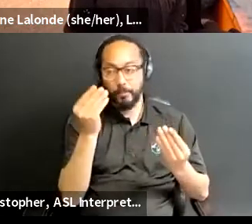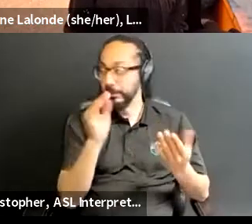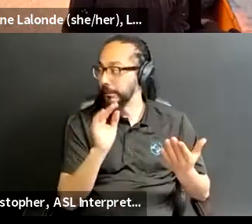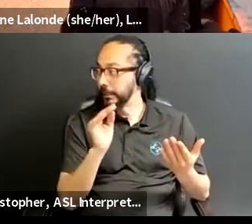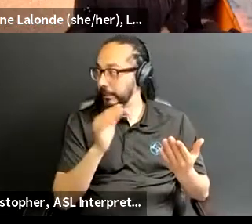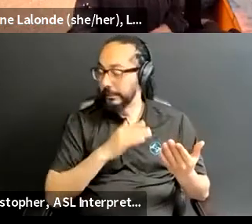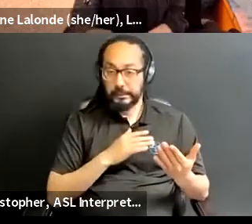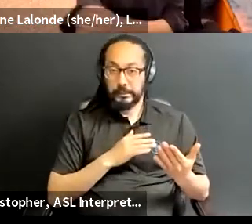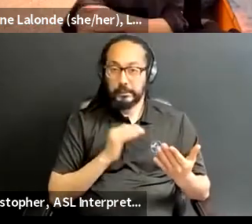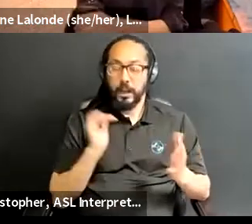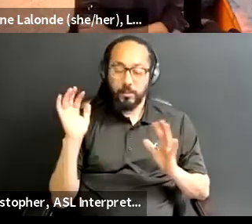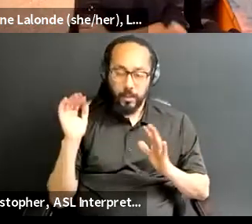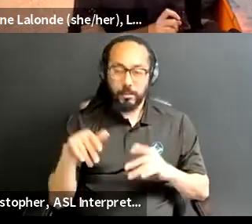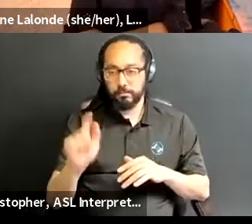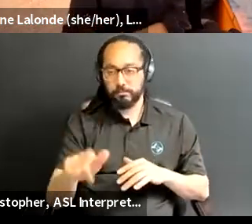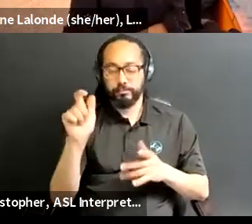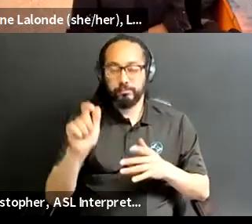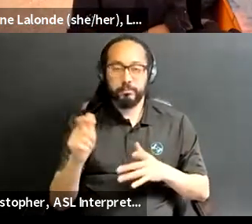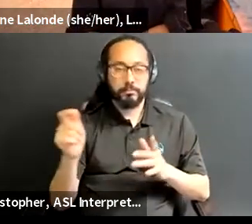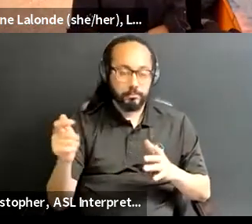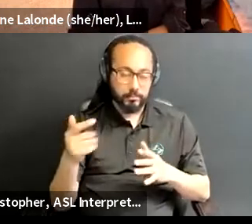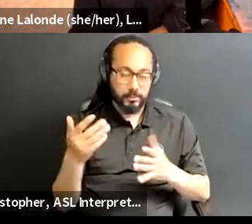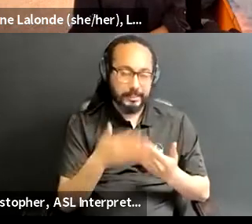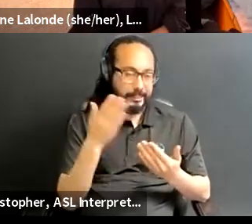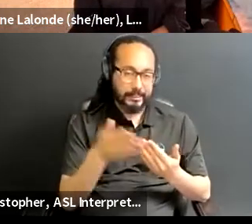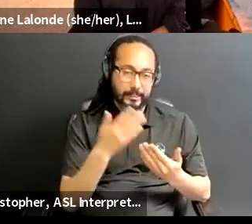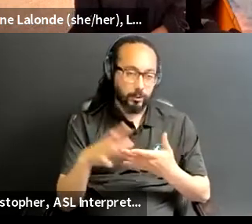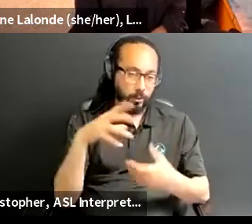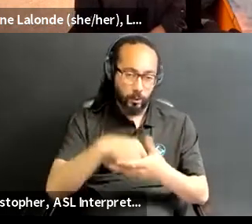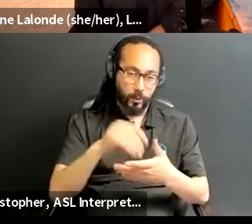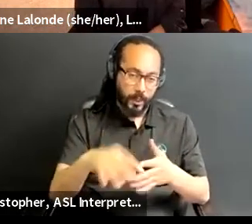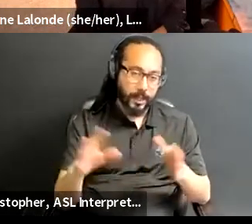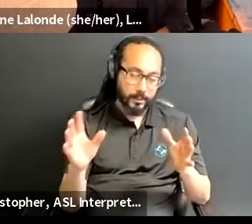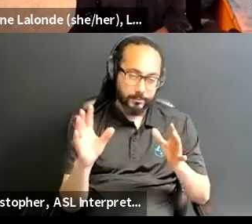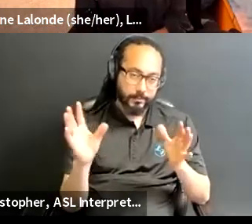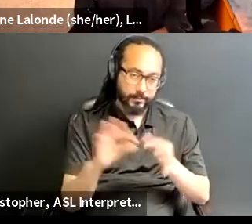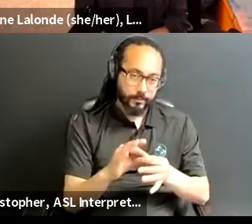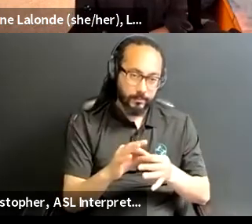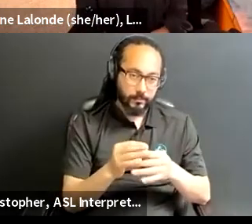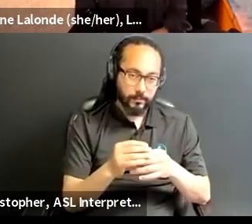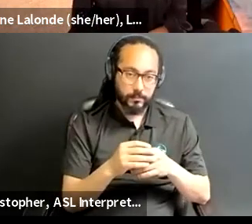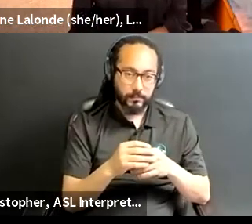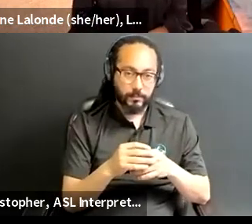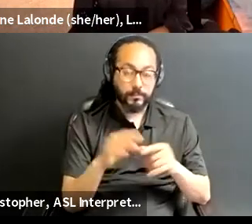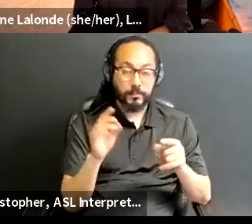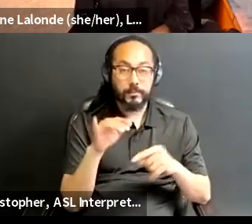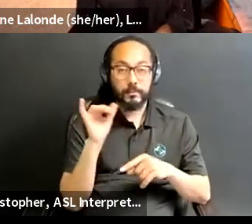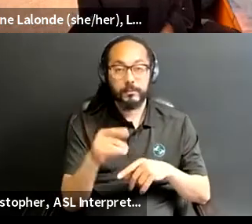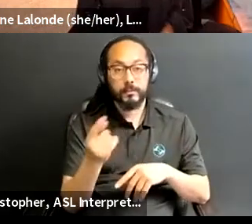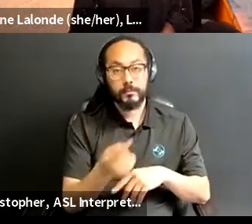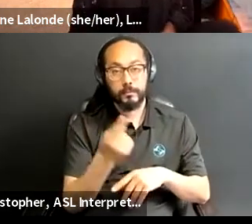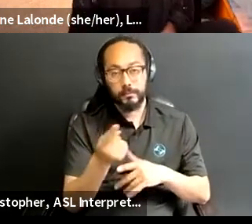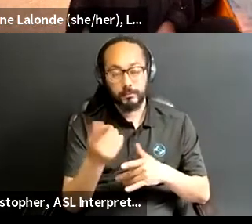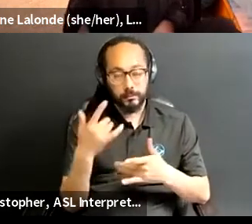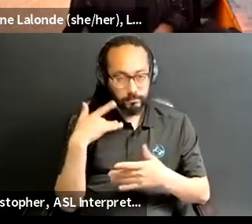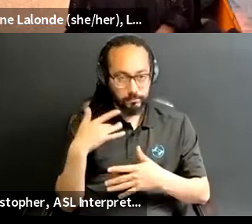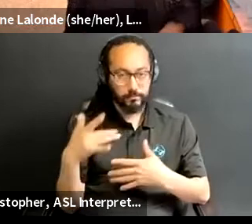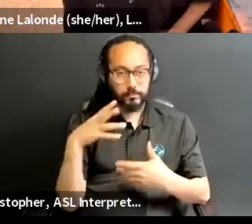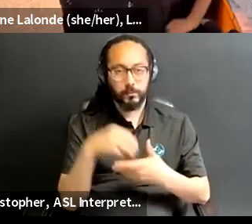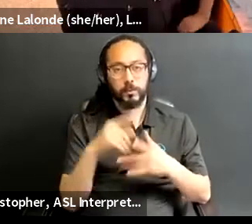relatively simple to include, and I think that it's just another form of something that's traditionally included in surveys. So I